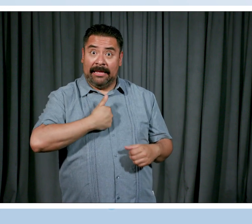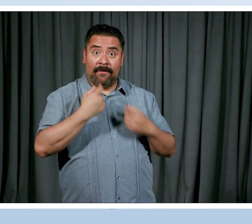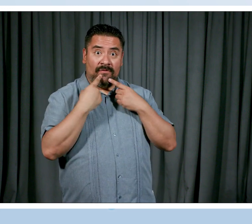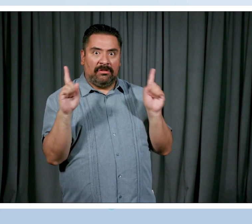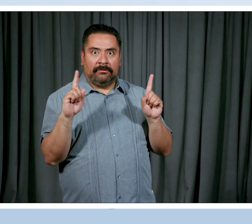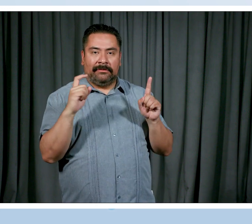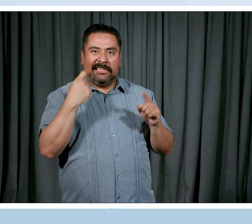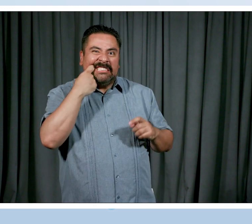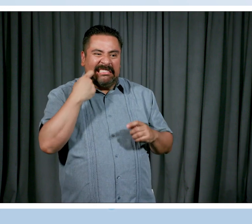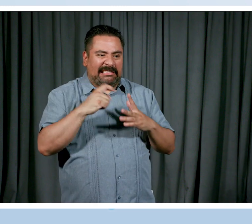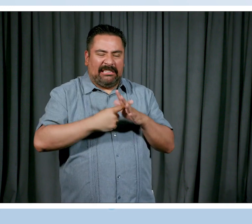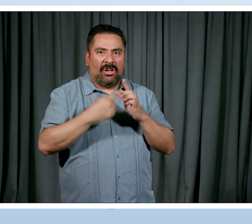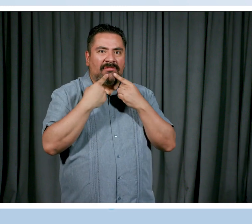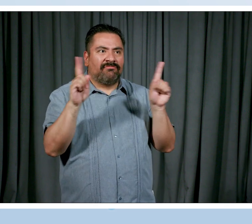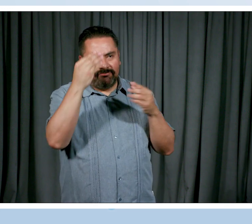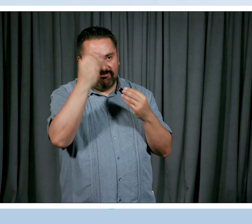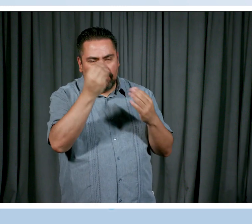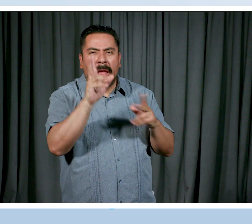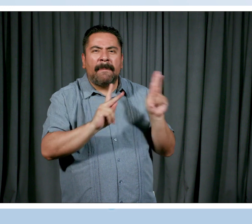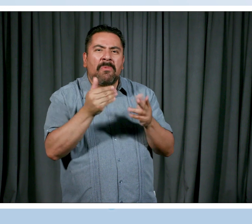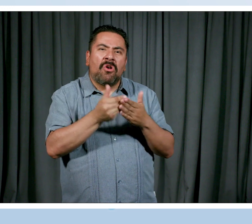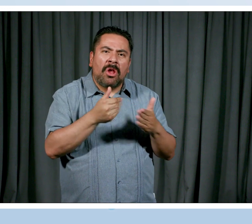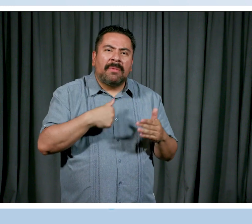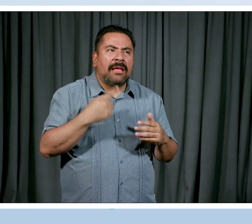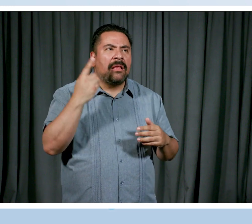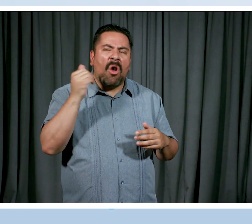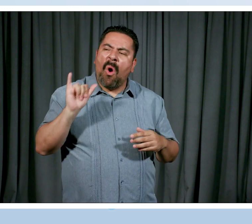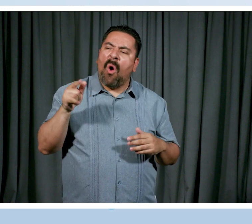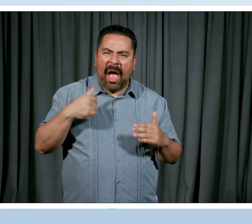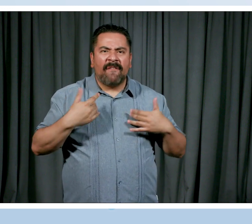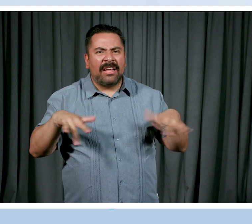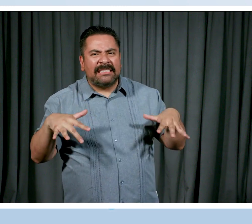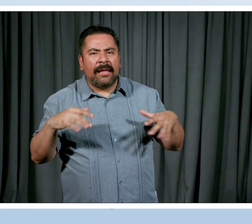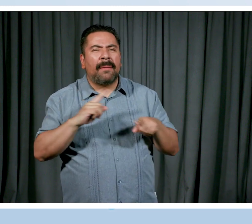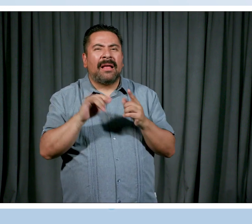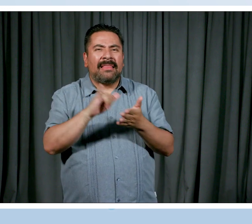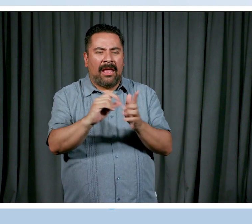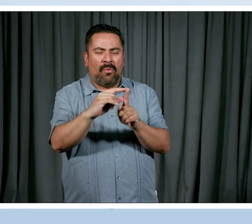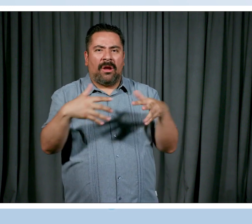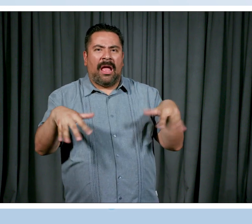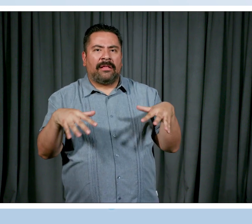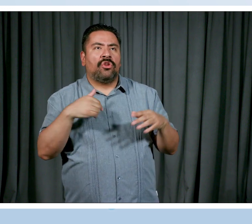quite recently. I mean, people around me knew that I have anxiety, but I also feel like you can throw around anxiety at